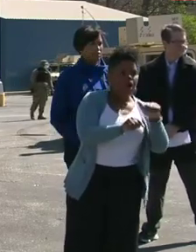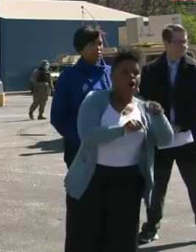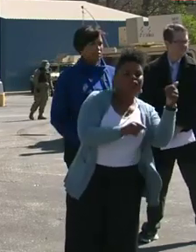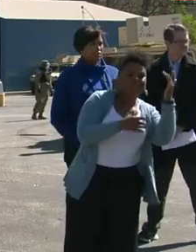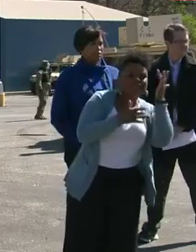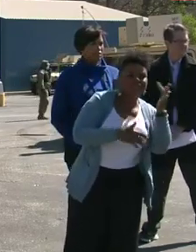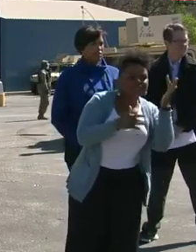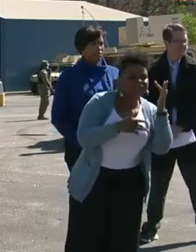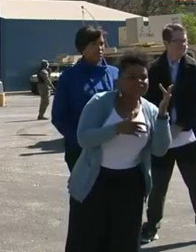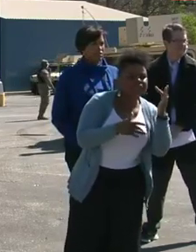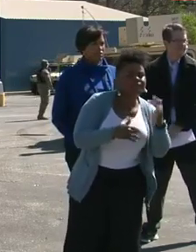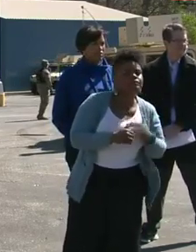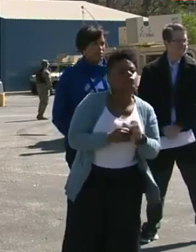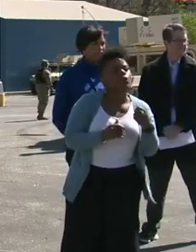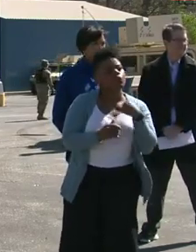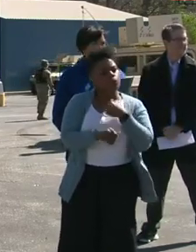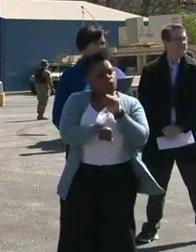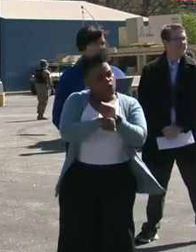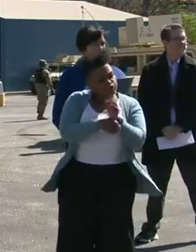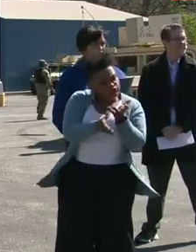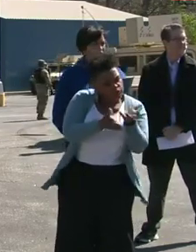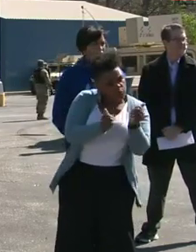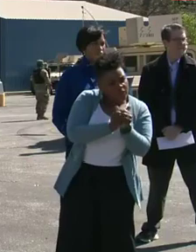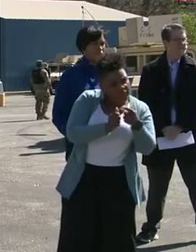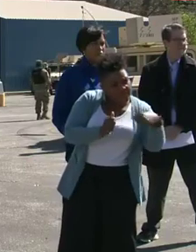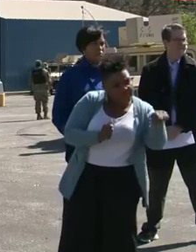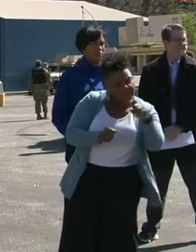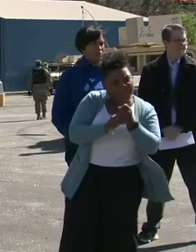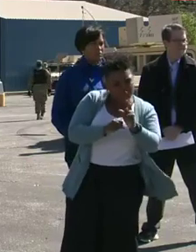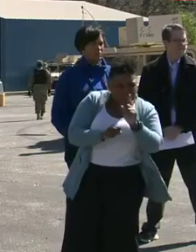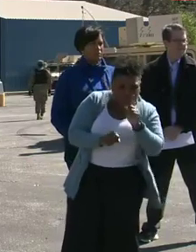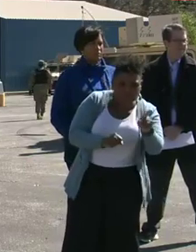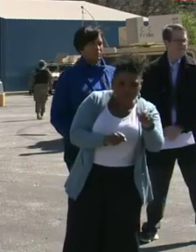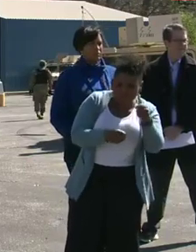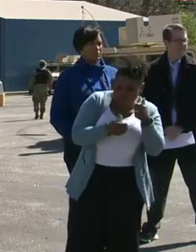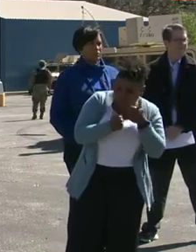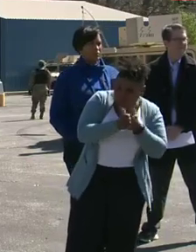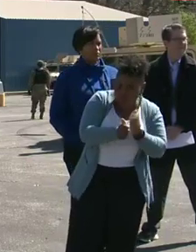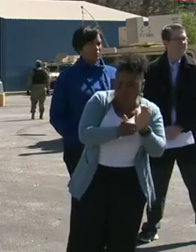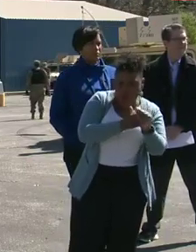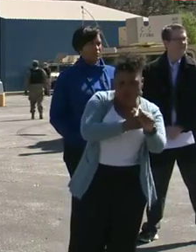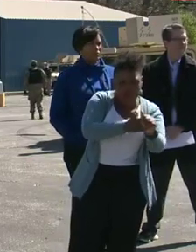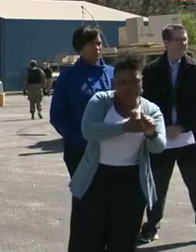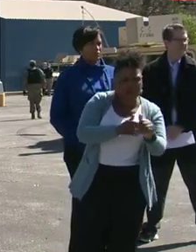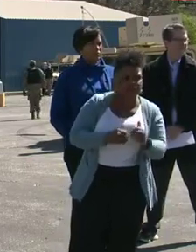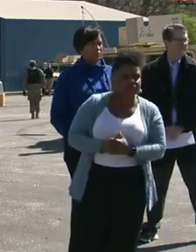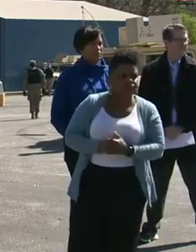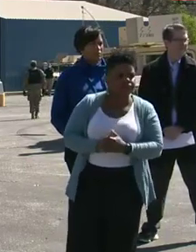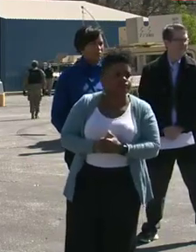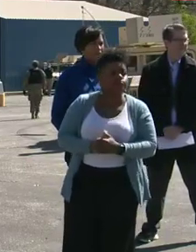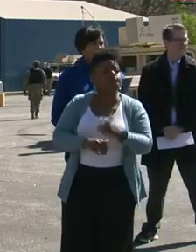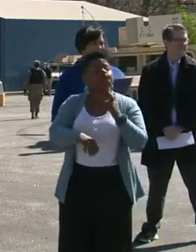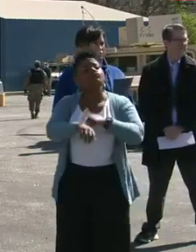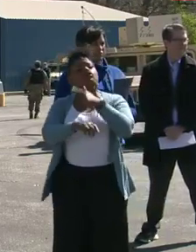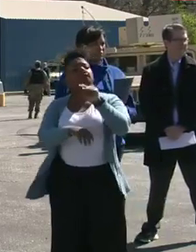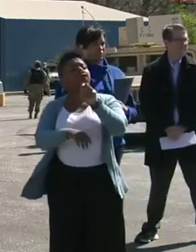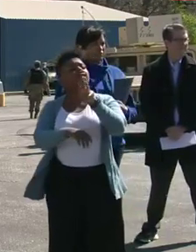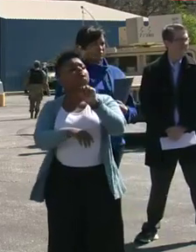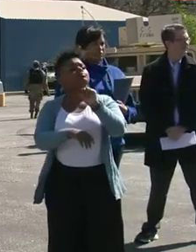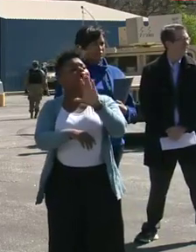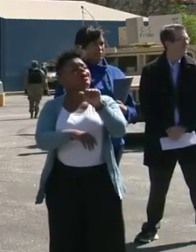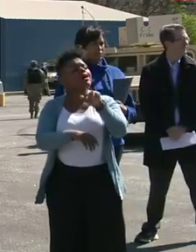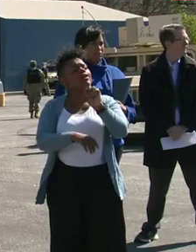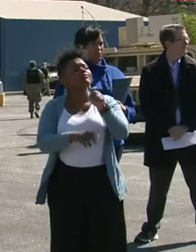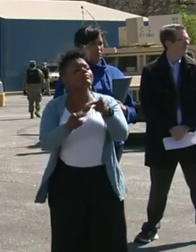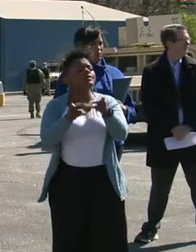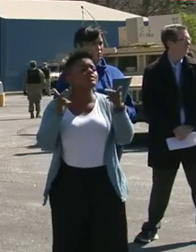work with the long-term care facilities to be able to do those things. The configurations of long-term care facilities are different. So all the guidance is